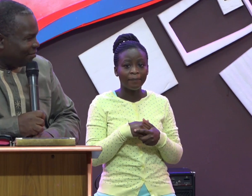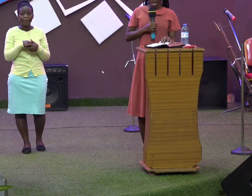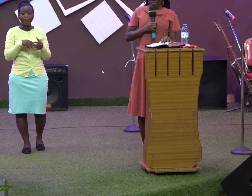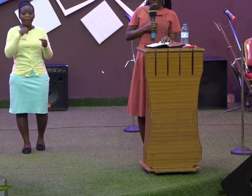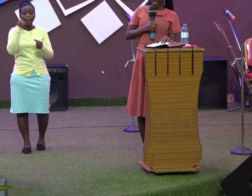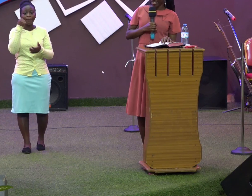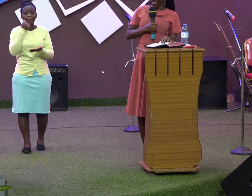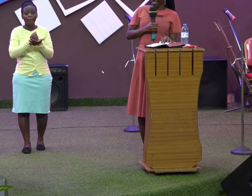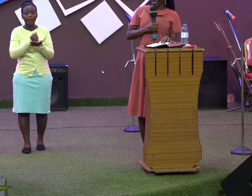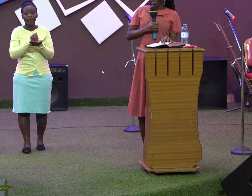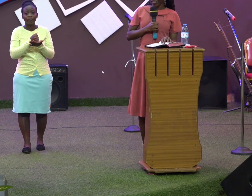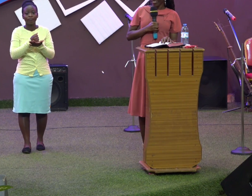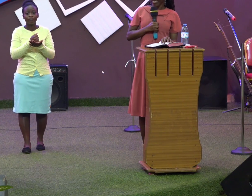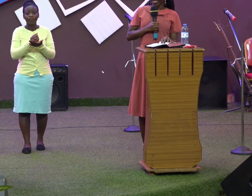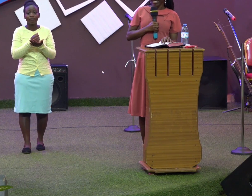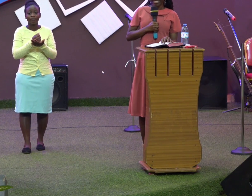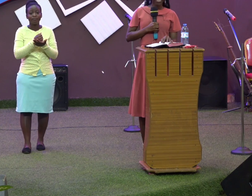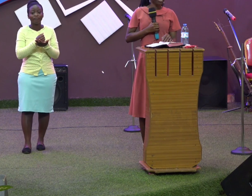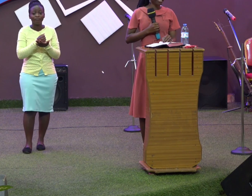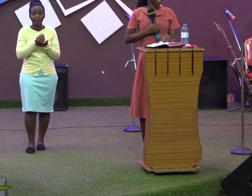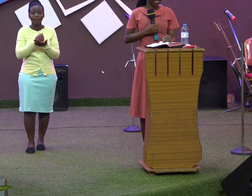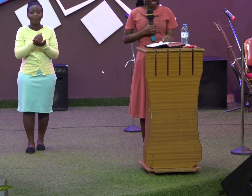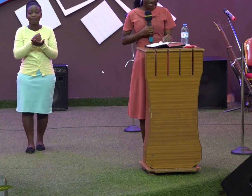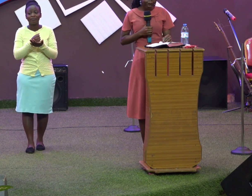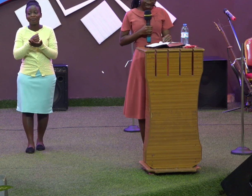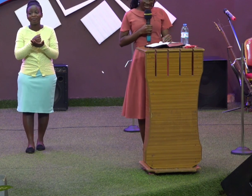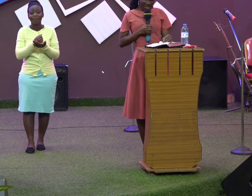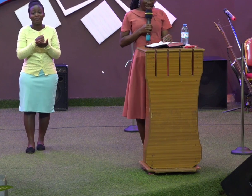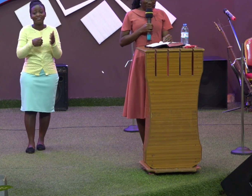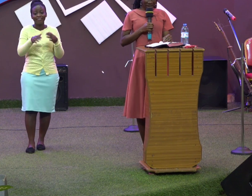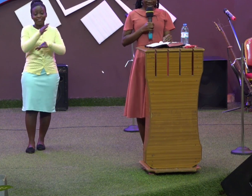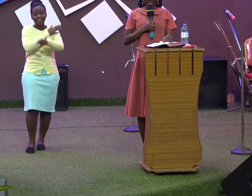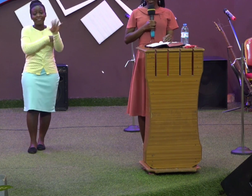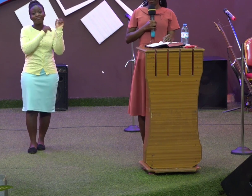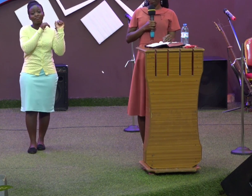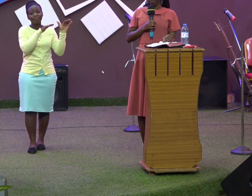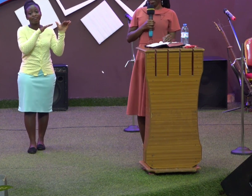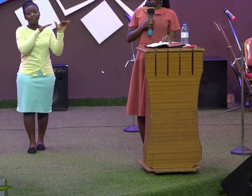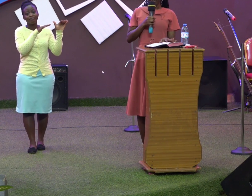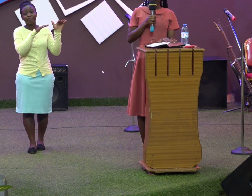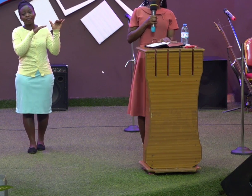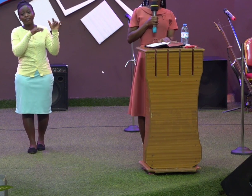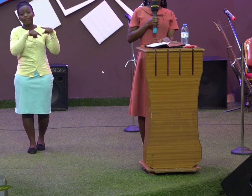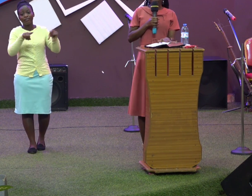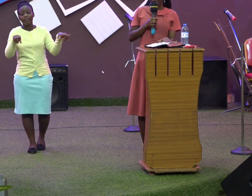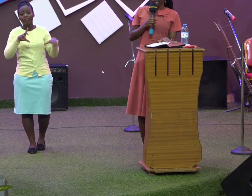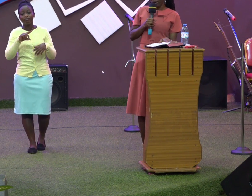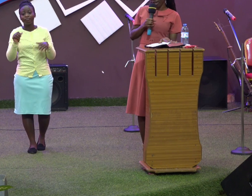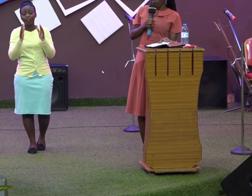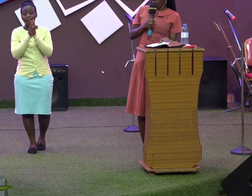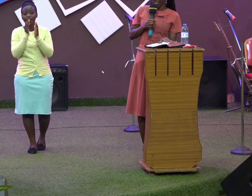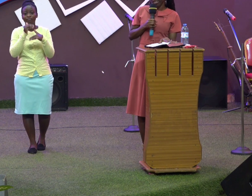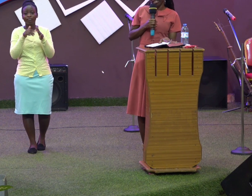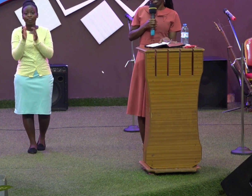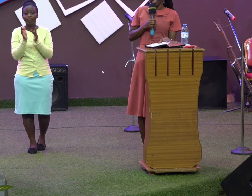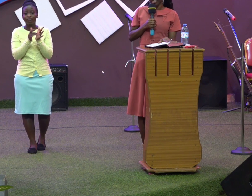Amina. Amen. Weba lonta putide bulungi. Mukama akwenye omukisa. Amen. Tugenda kusaba mu linnya lya Yesu. We are going to pray in the name of